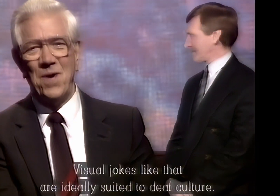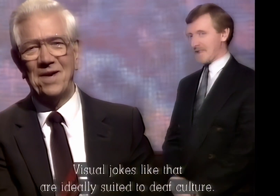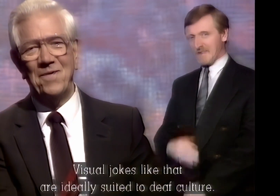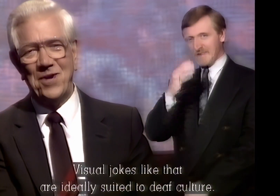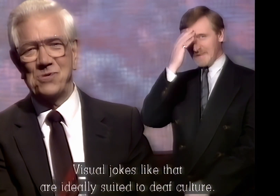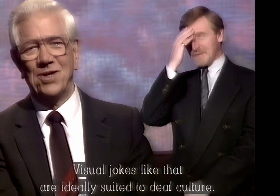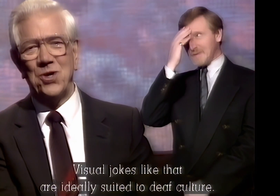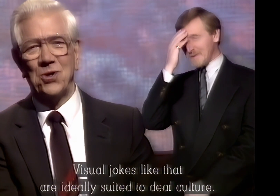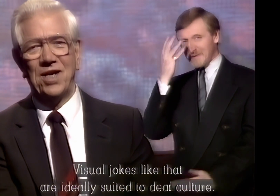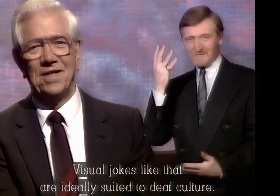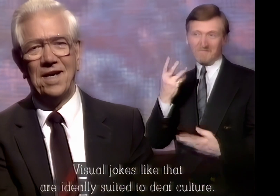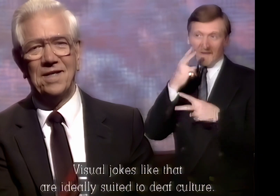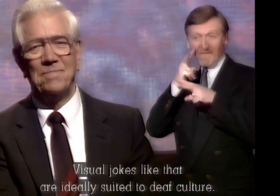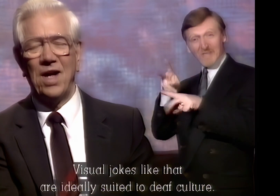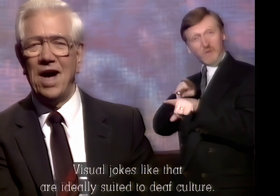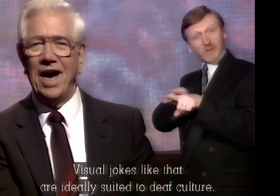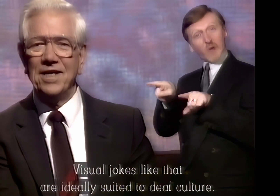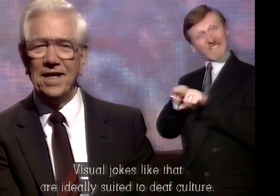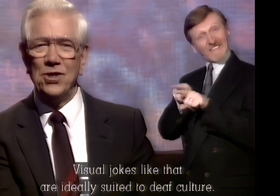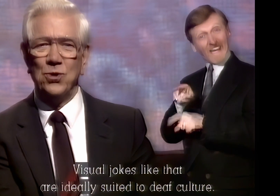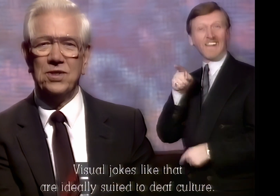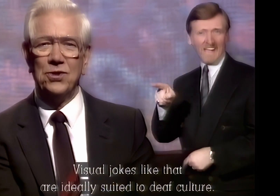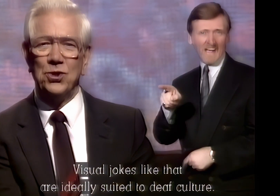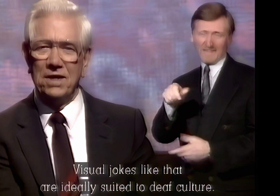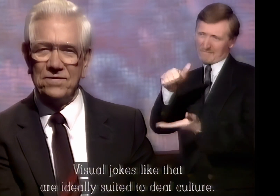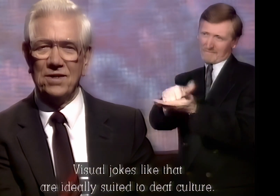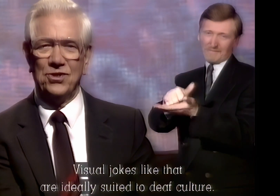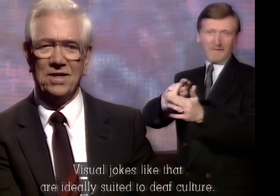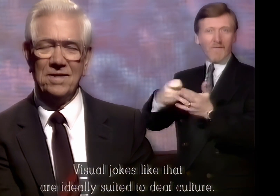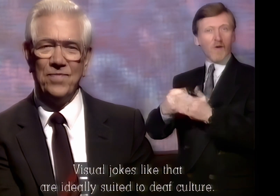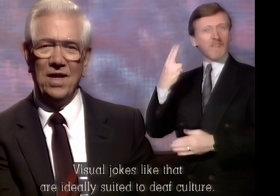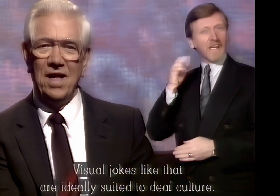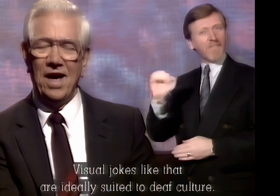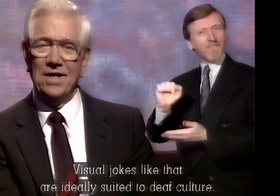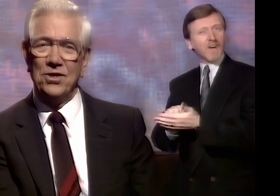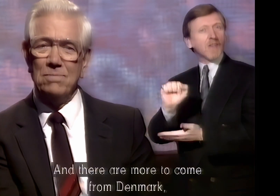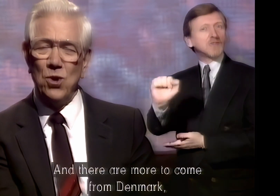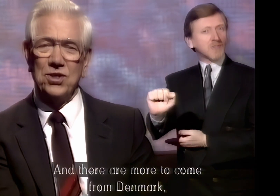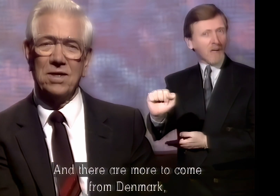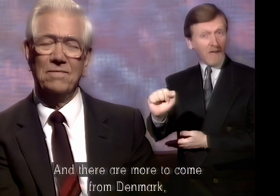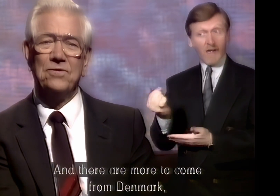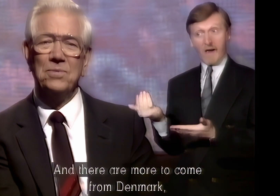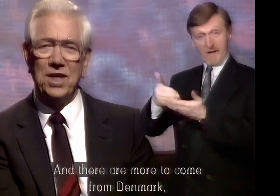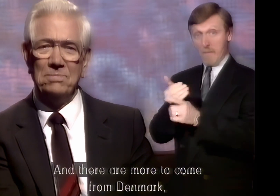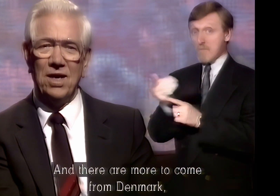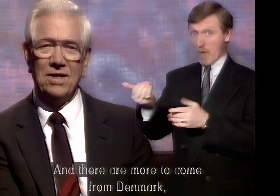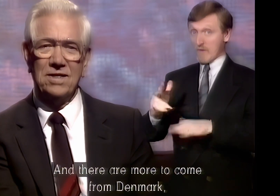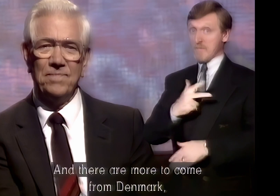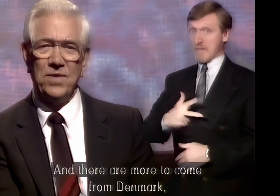Well, visual jokes like that are ideally suited to deaf culture, and there are more to come from Denmark as